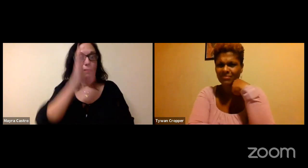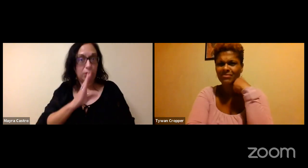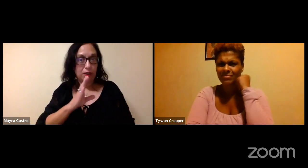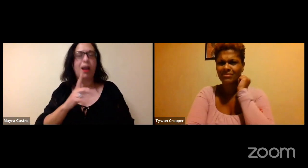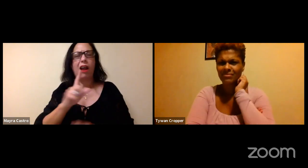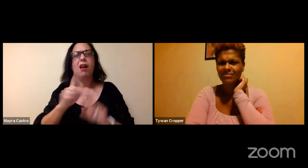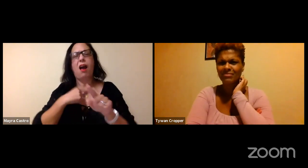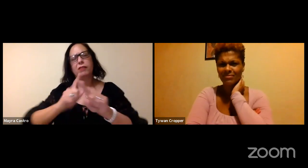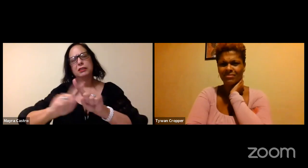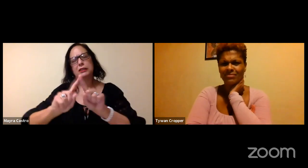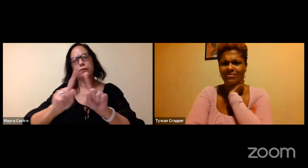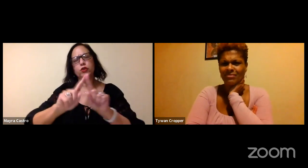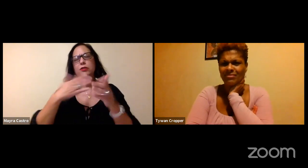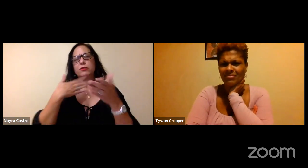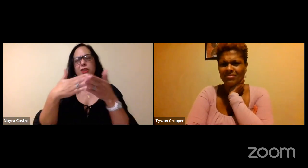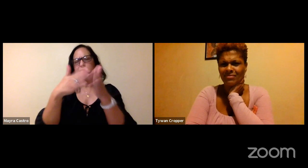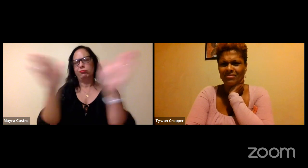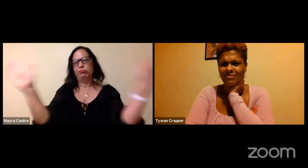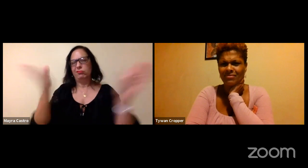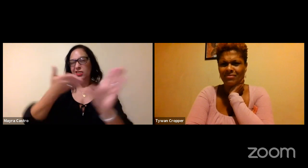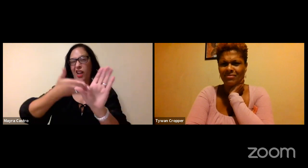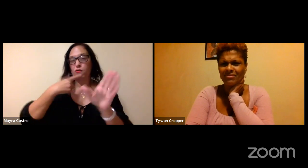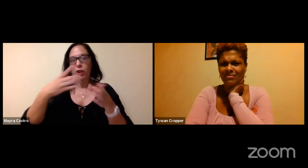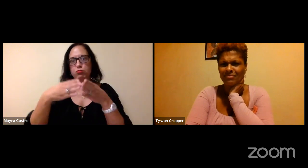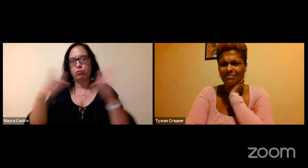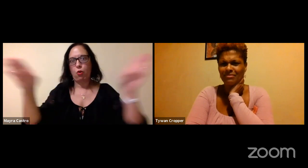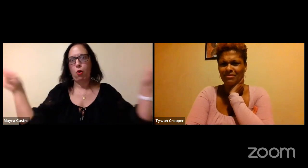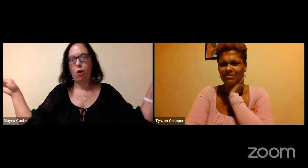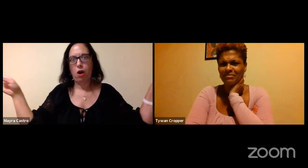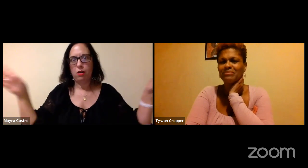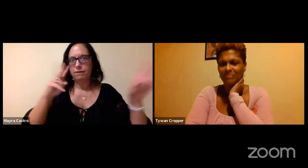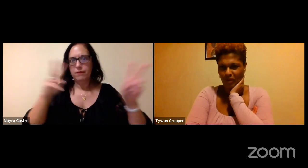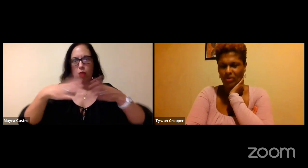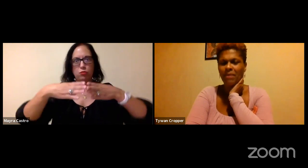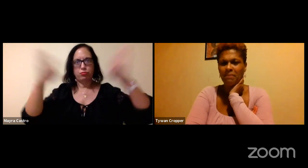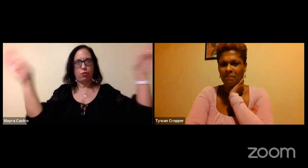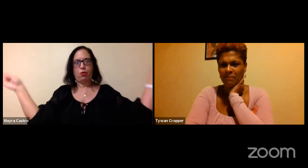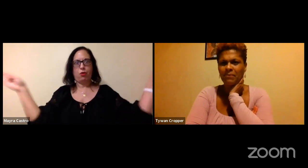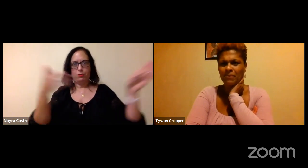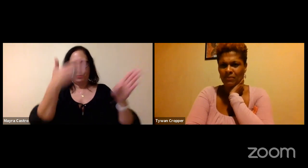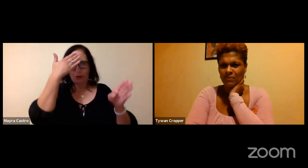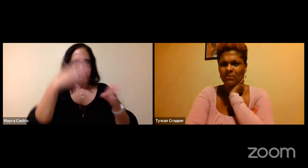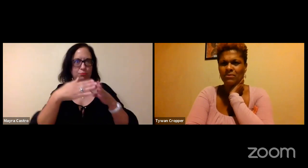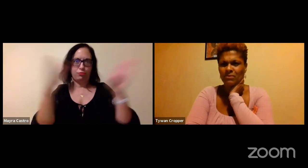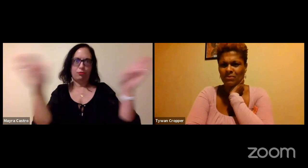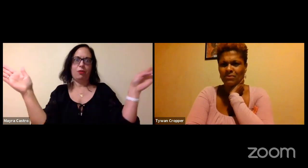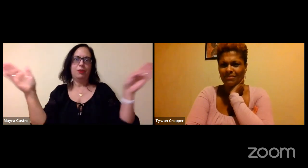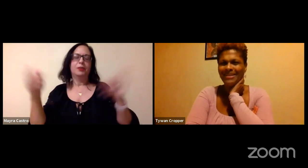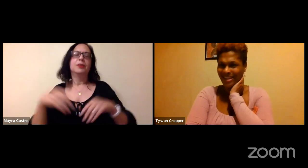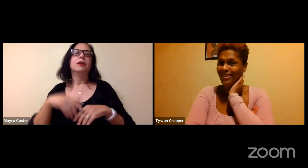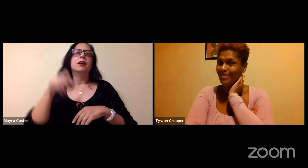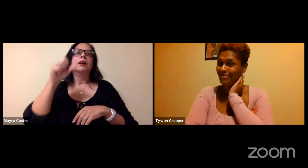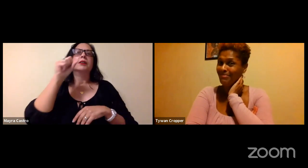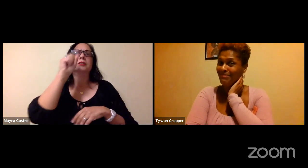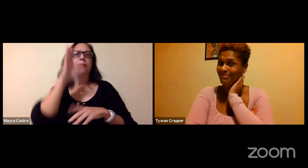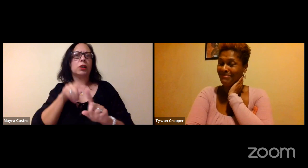my heart, as do the rest of my family members. And psychology is a very